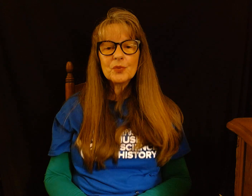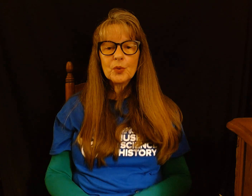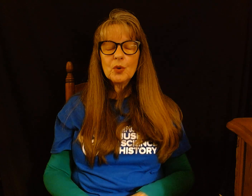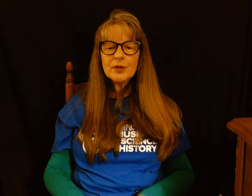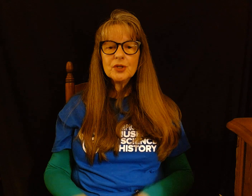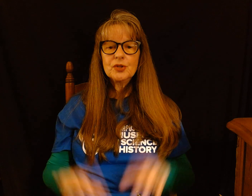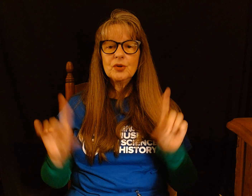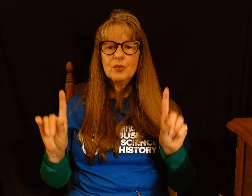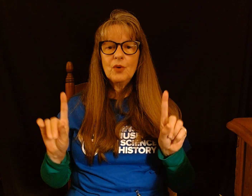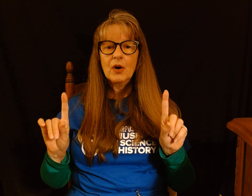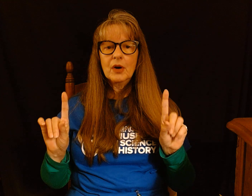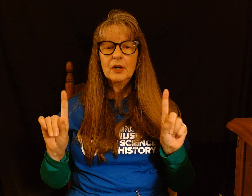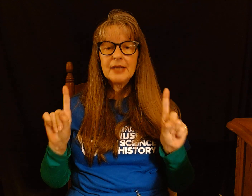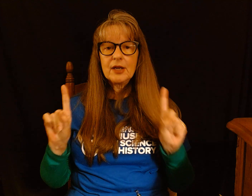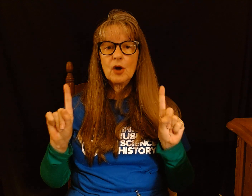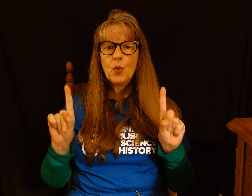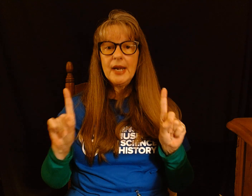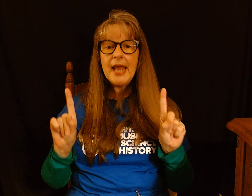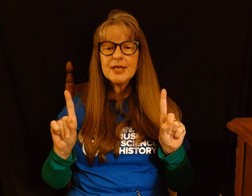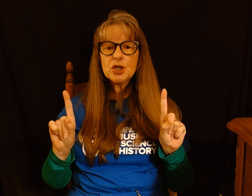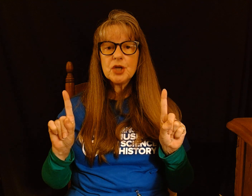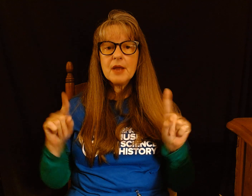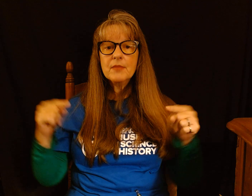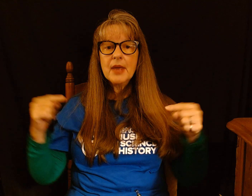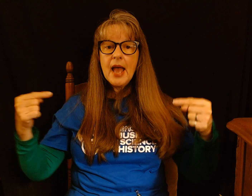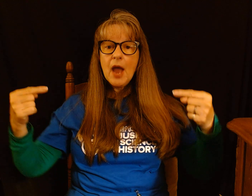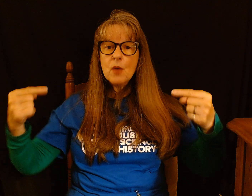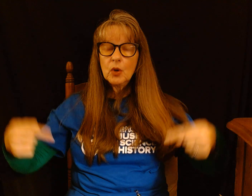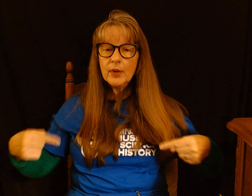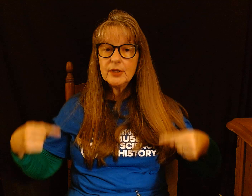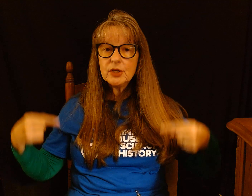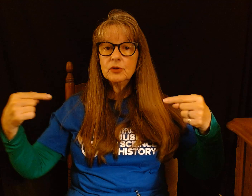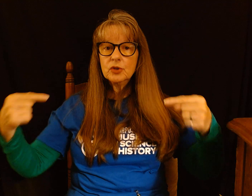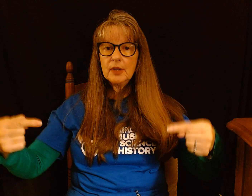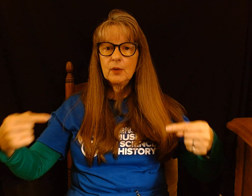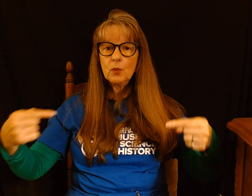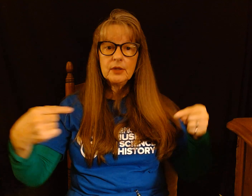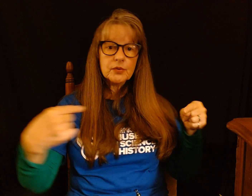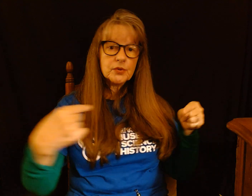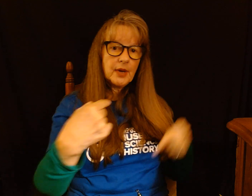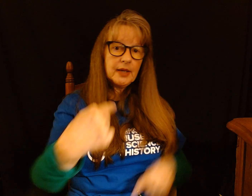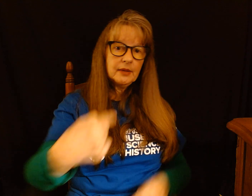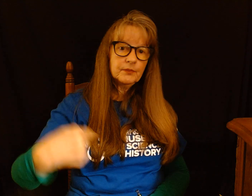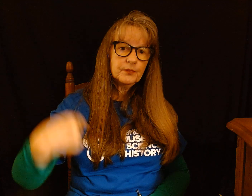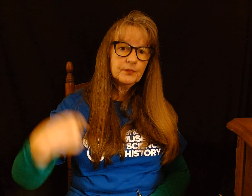going to take our one hand shape, and we're going to do like wheels, right?